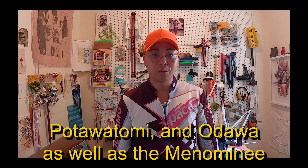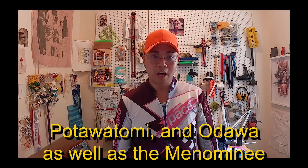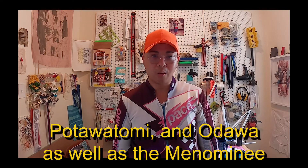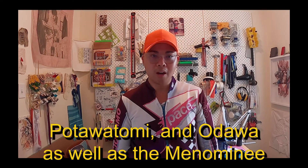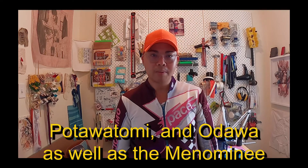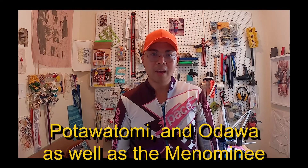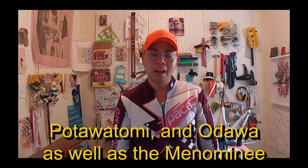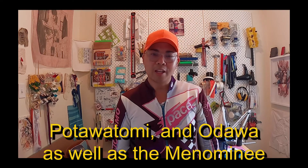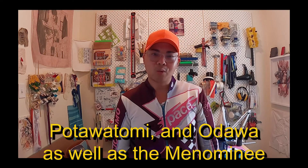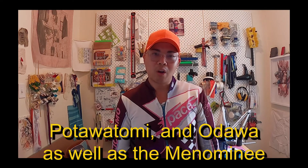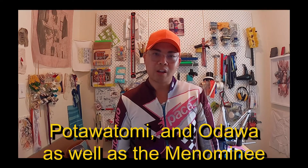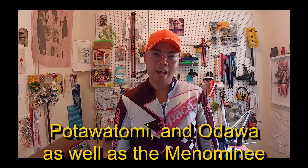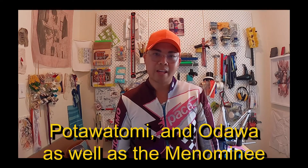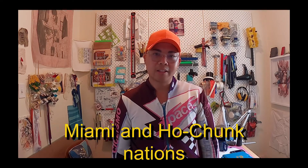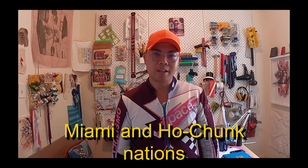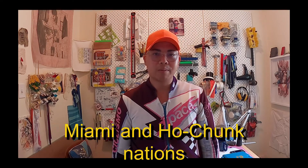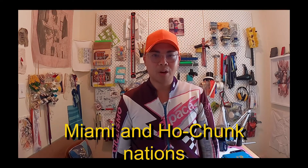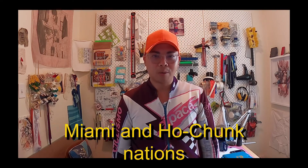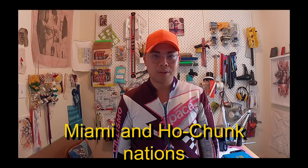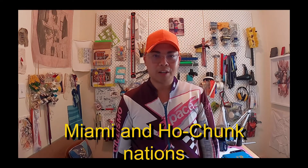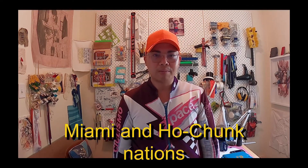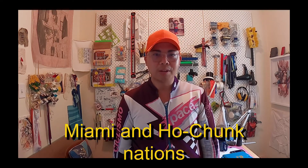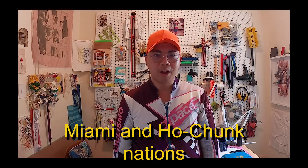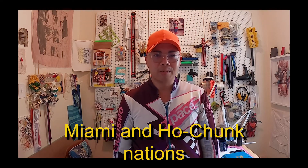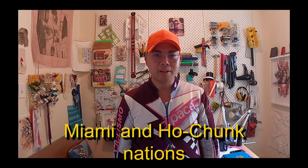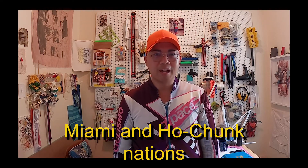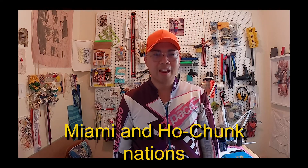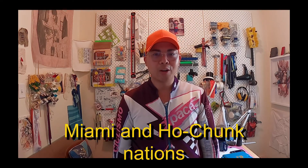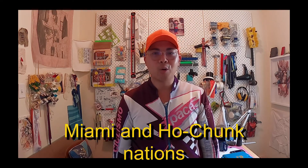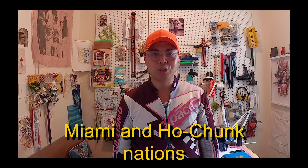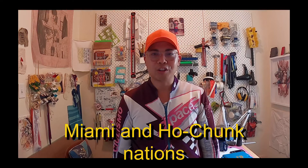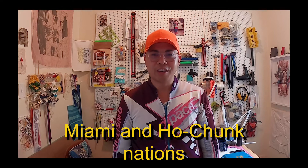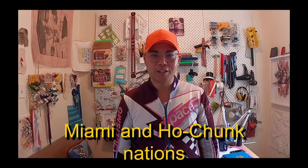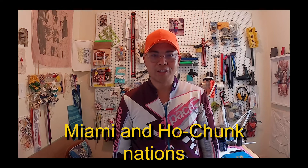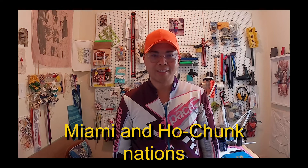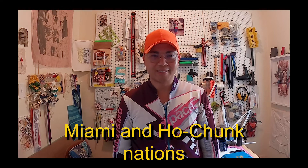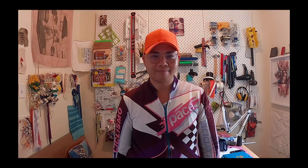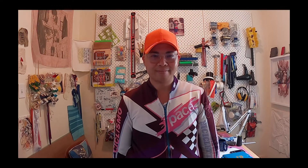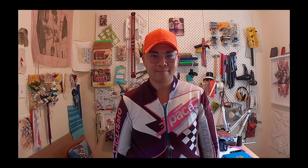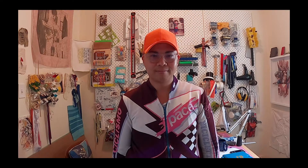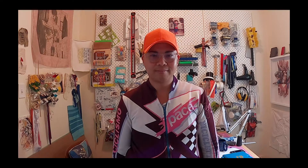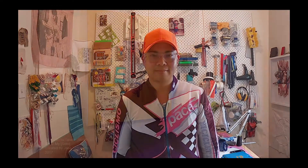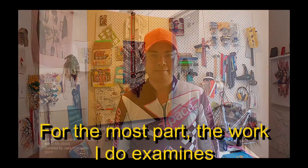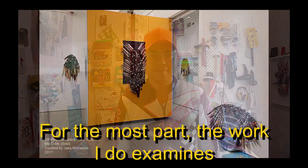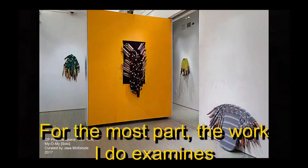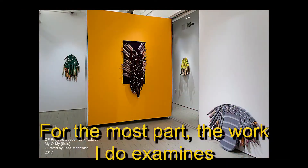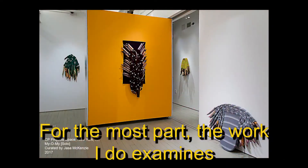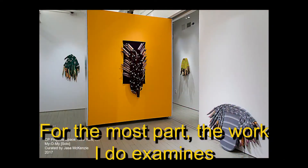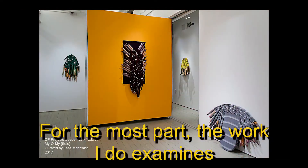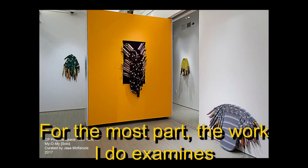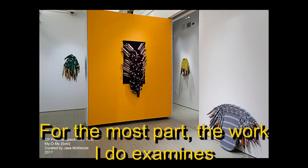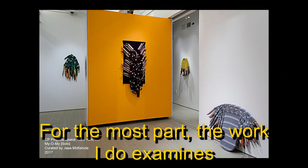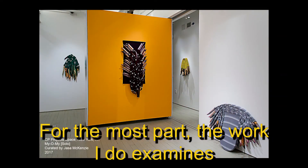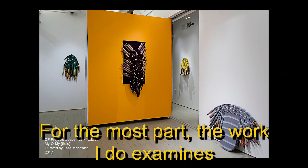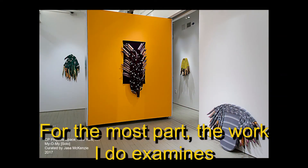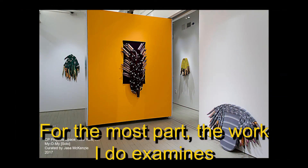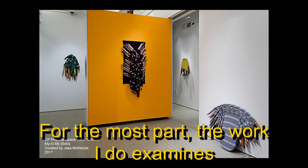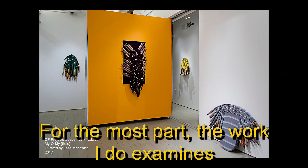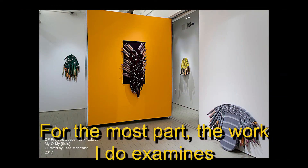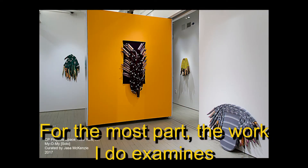Odawa, as well as the Menominee, Miami, and Ho-Chunk nations. For the most part, the work I do examines